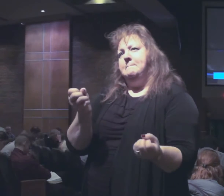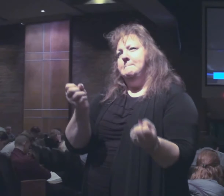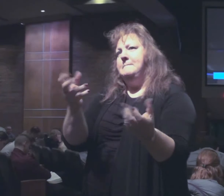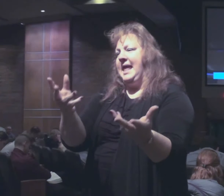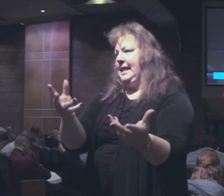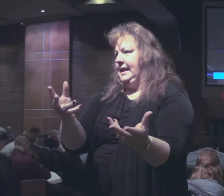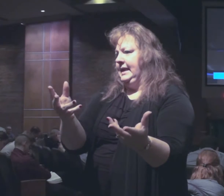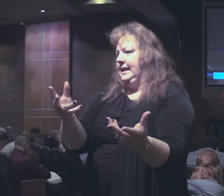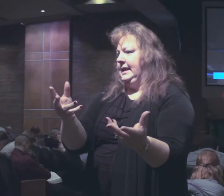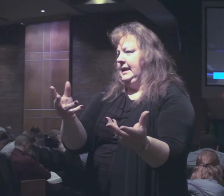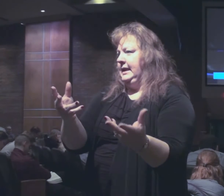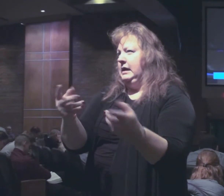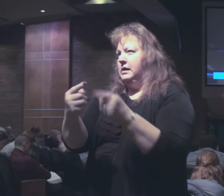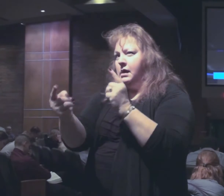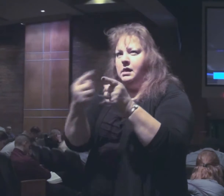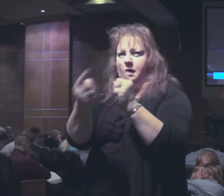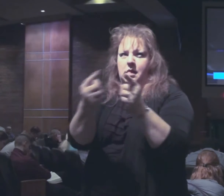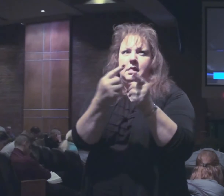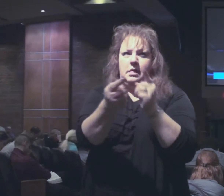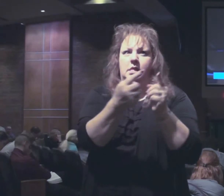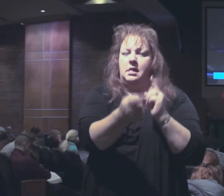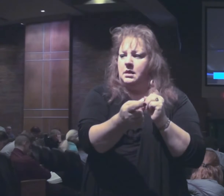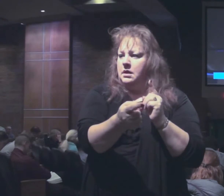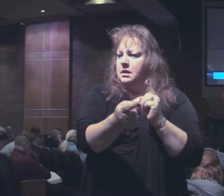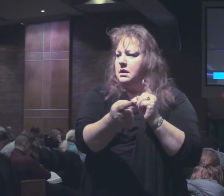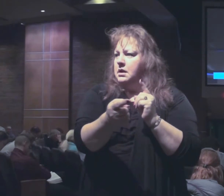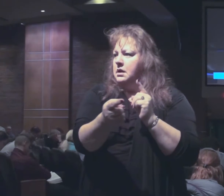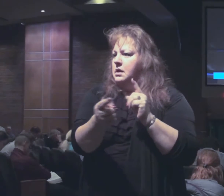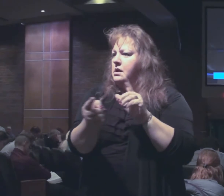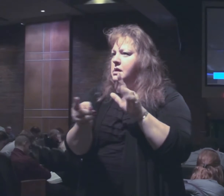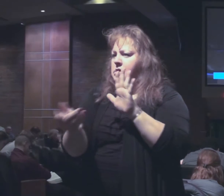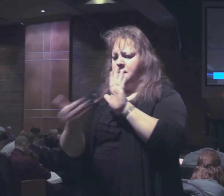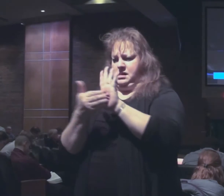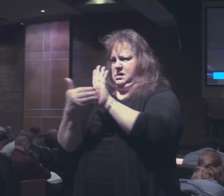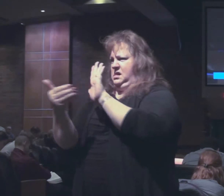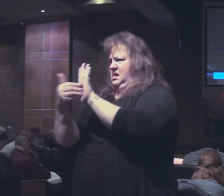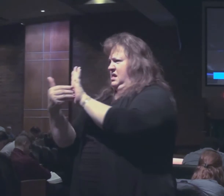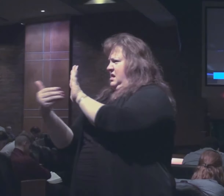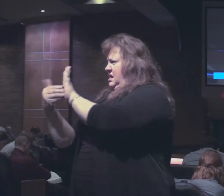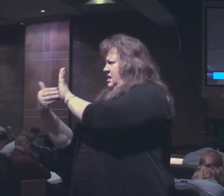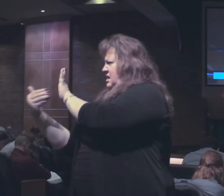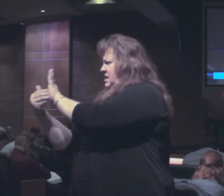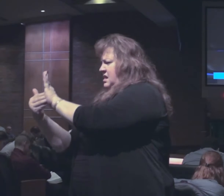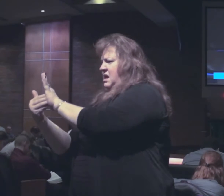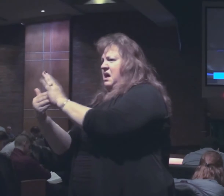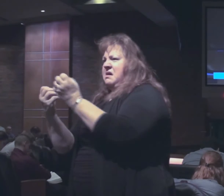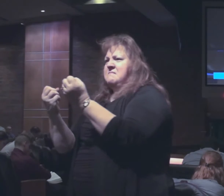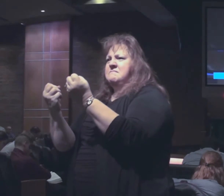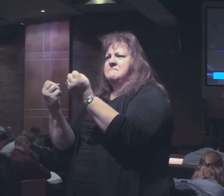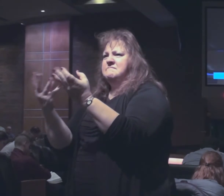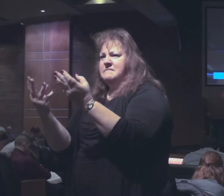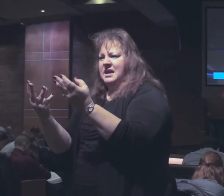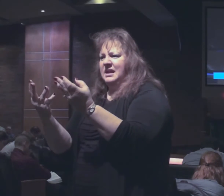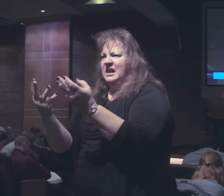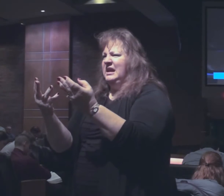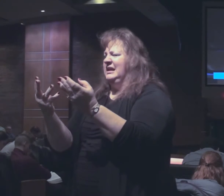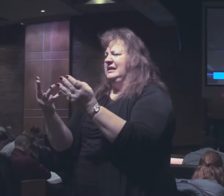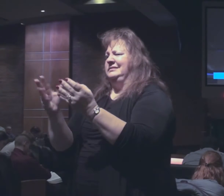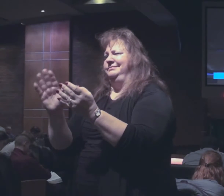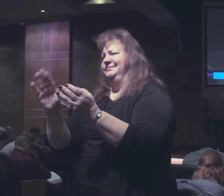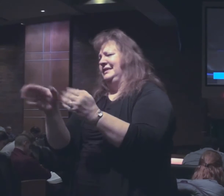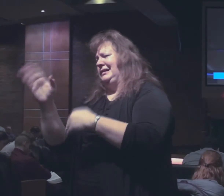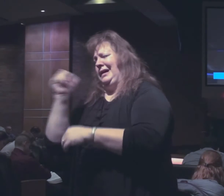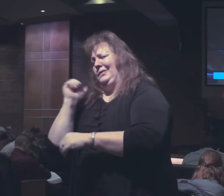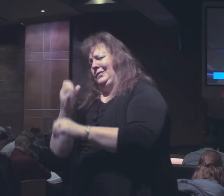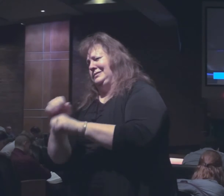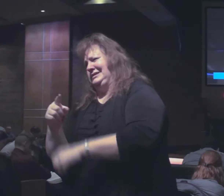many adversaries David had. Many are rising up against me. Many are saying, there's no deliverance from God.